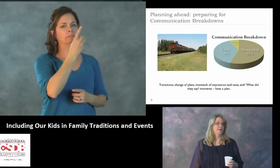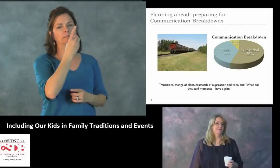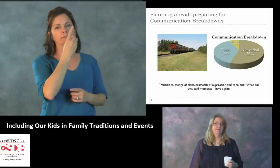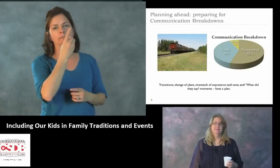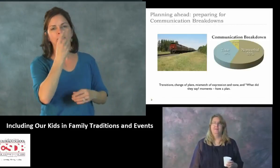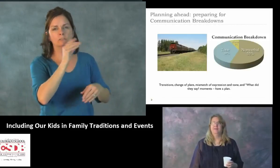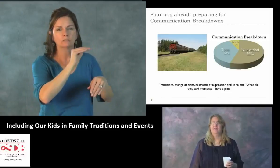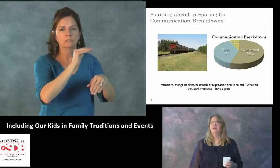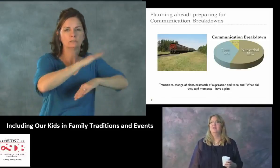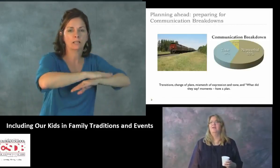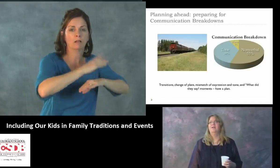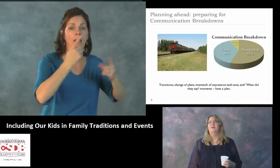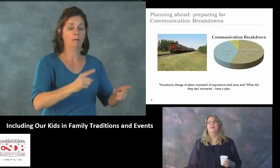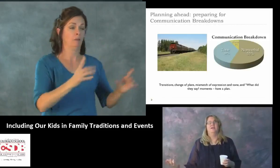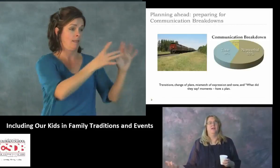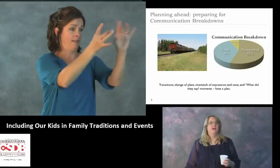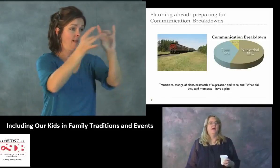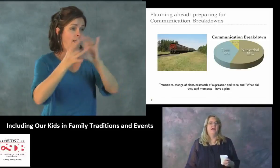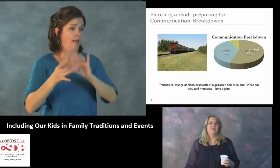what happened.